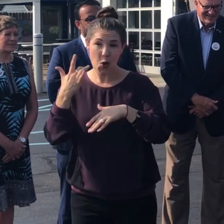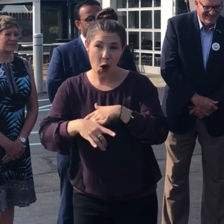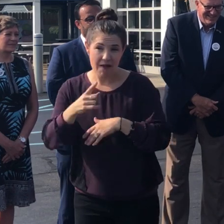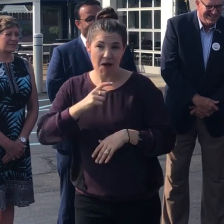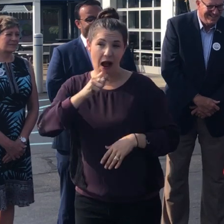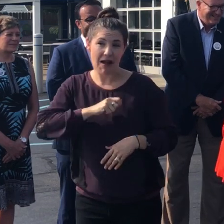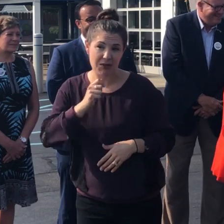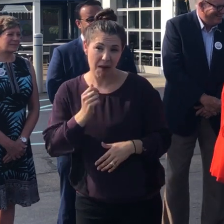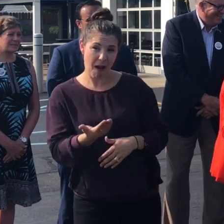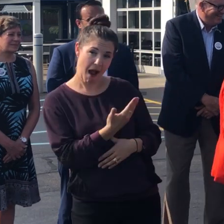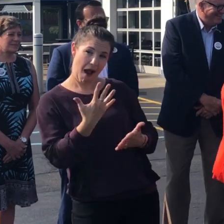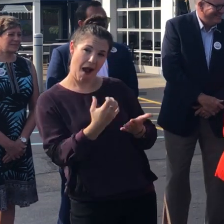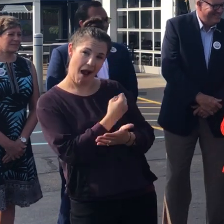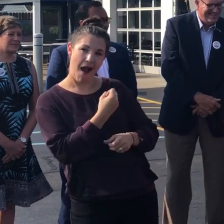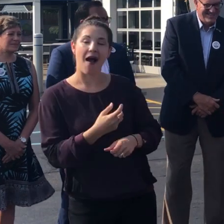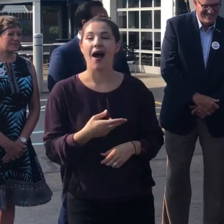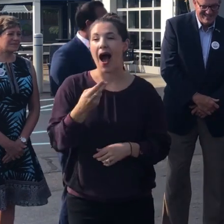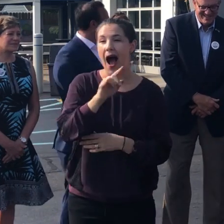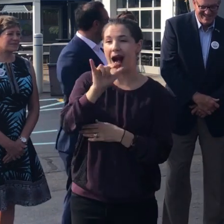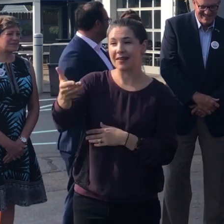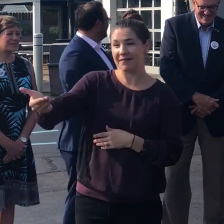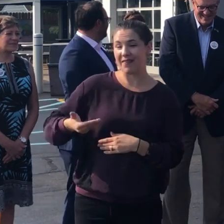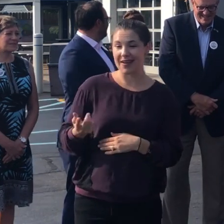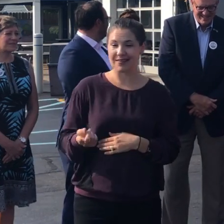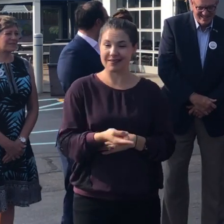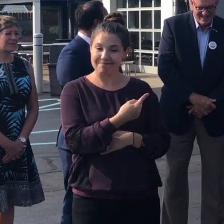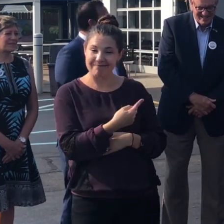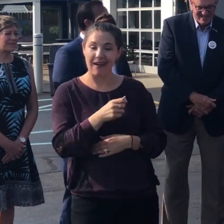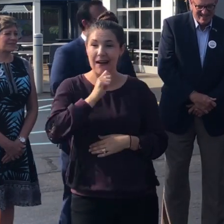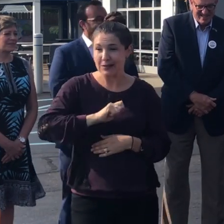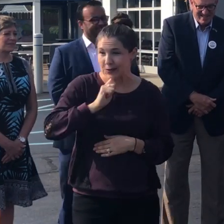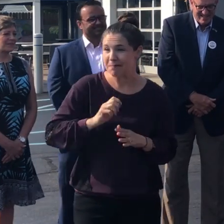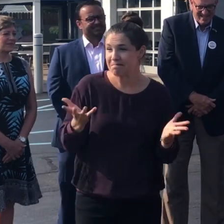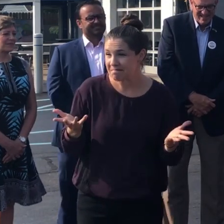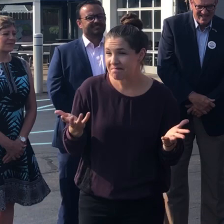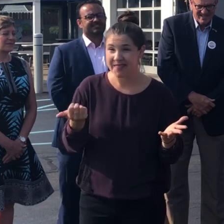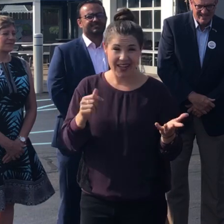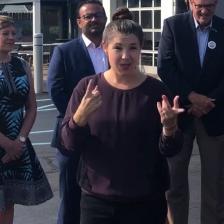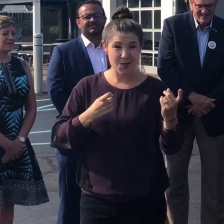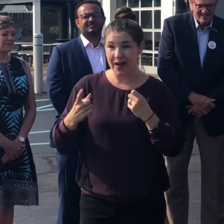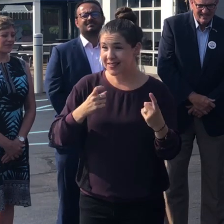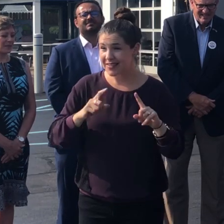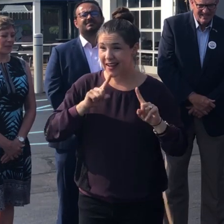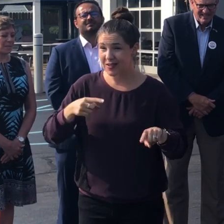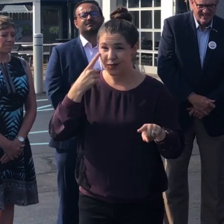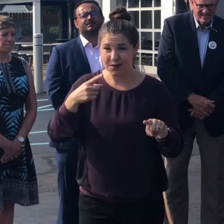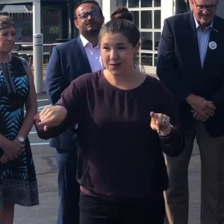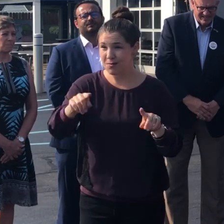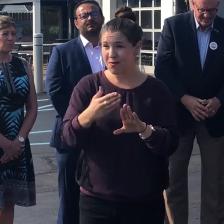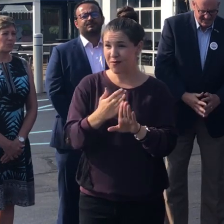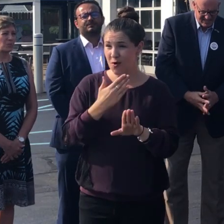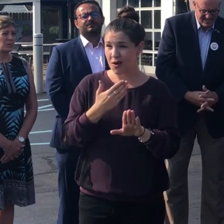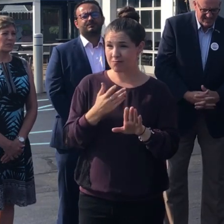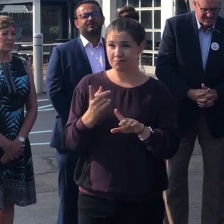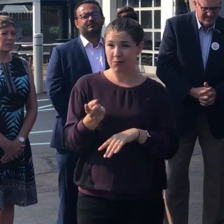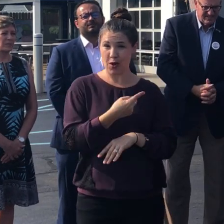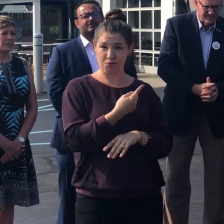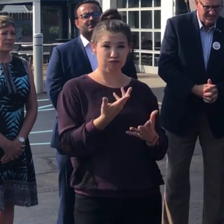ice cream, and Miss Holly has invited us in to have some ice cream. Is there any questions I can answer for anybody before we